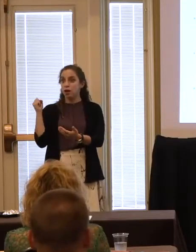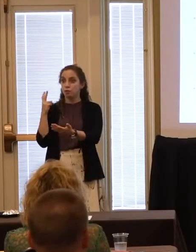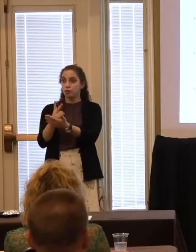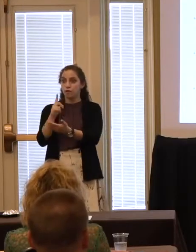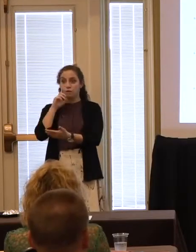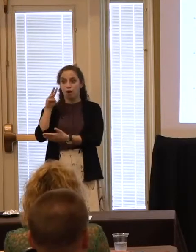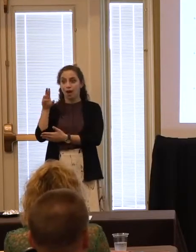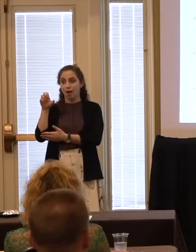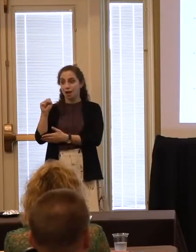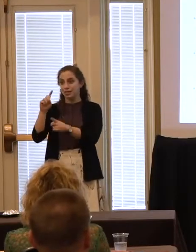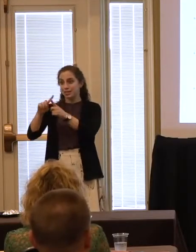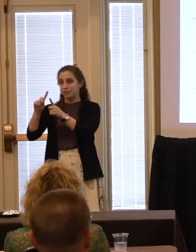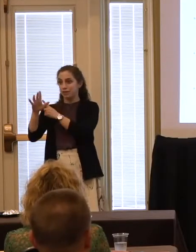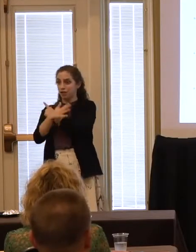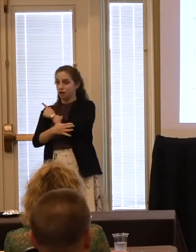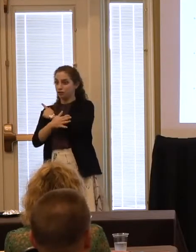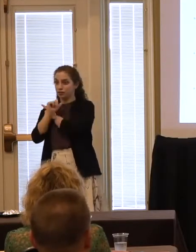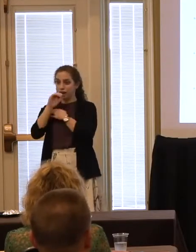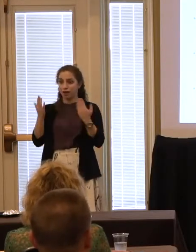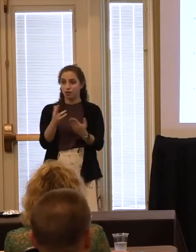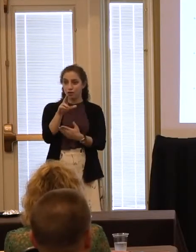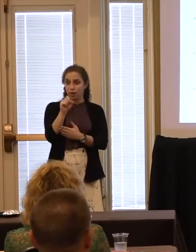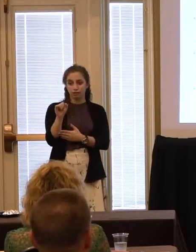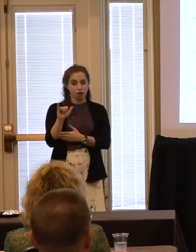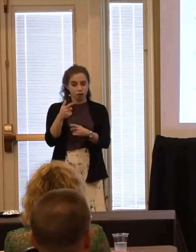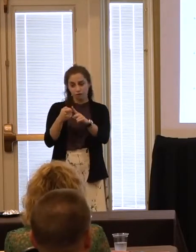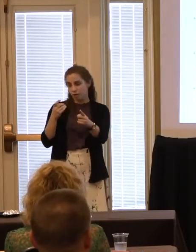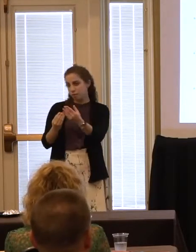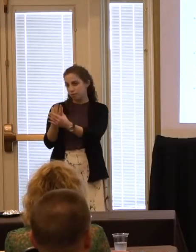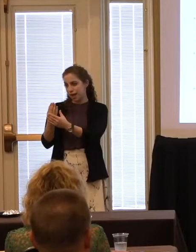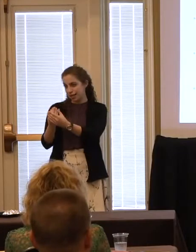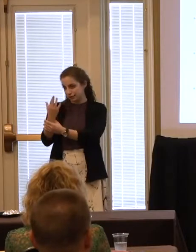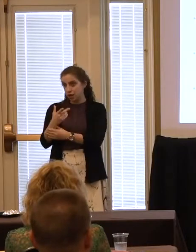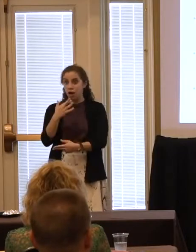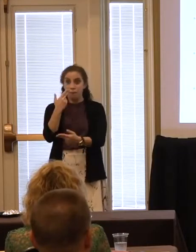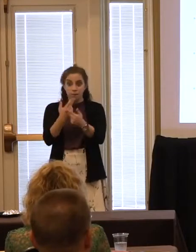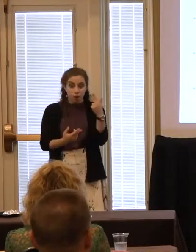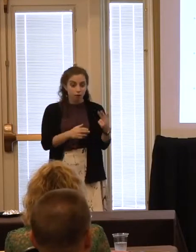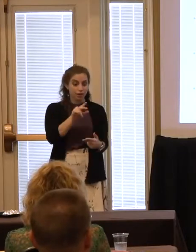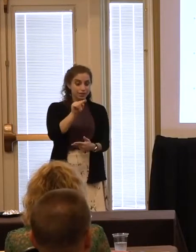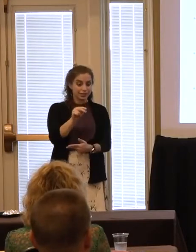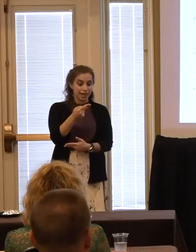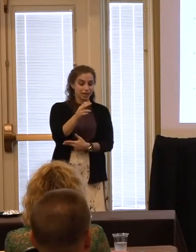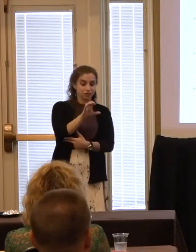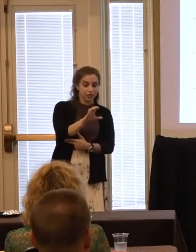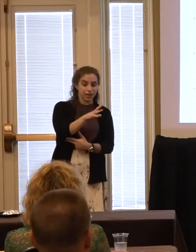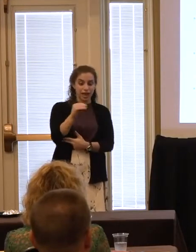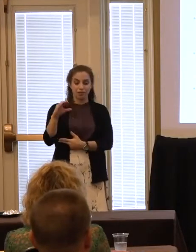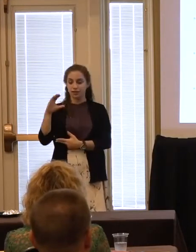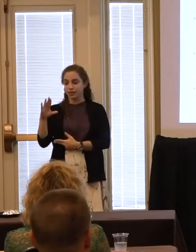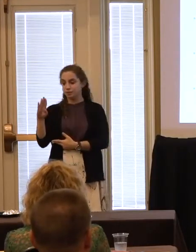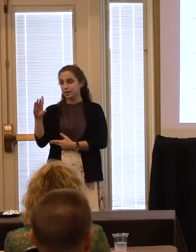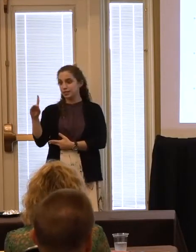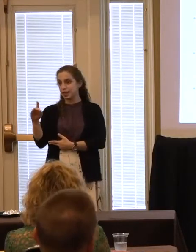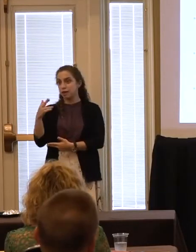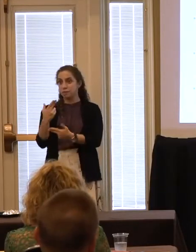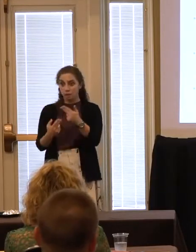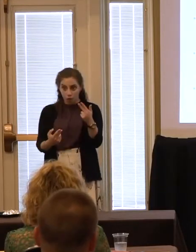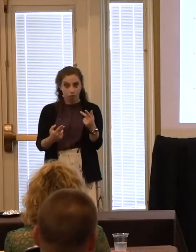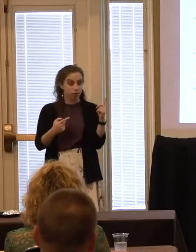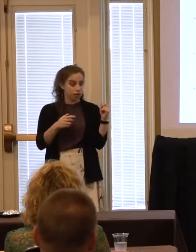multiple sclerosis, but not in the US, it's also plant-derived. Both the THC compound and the CBD compound